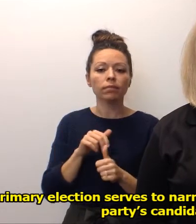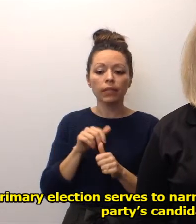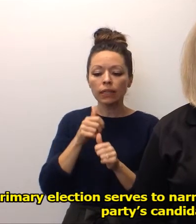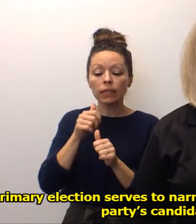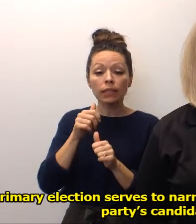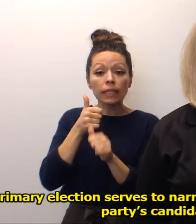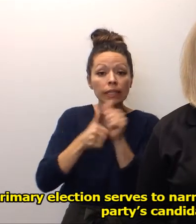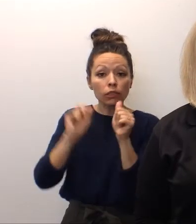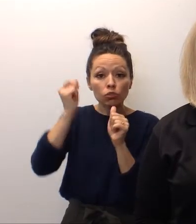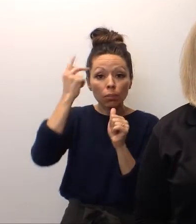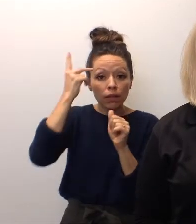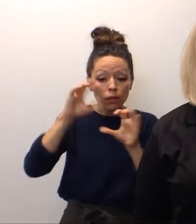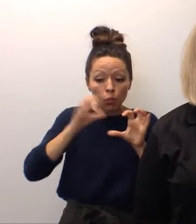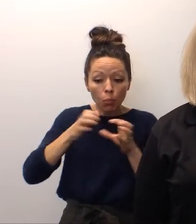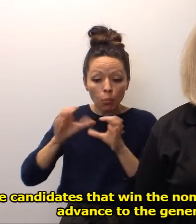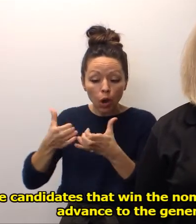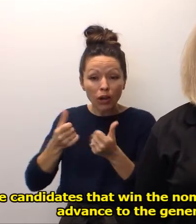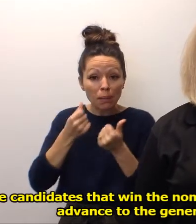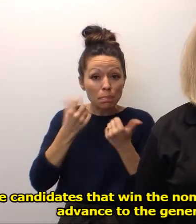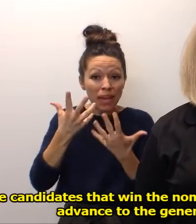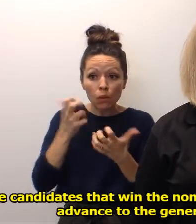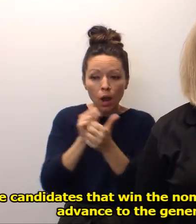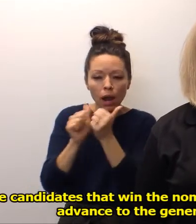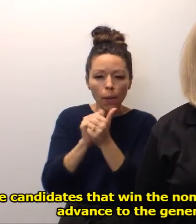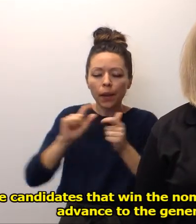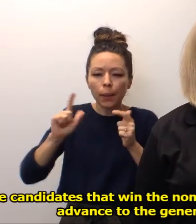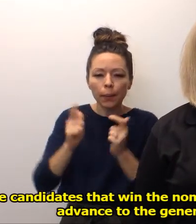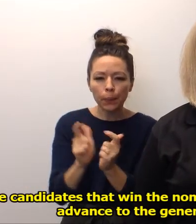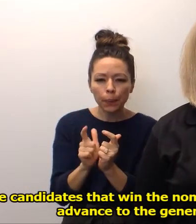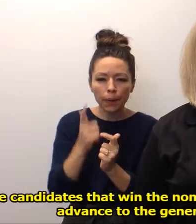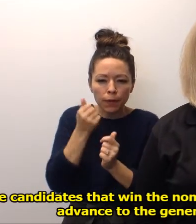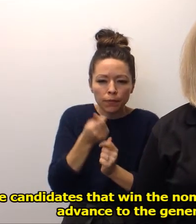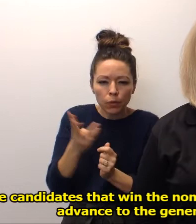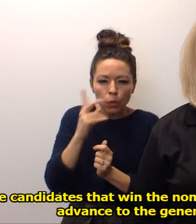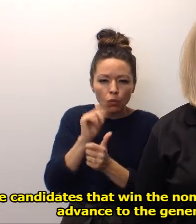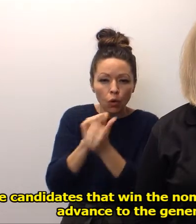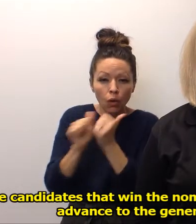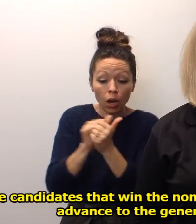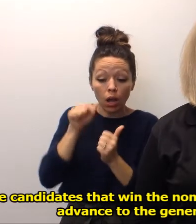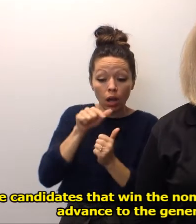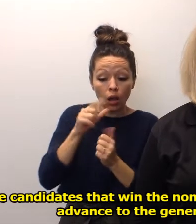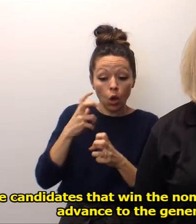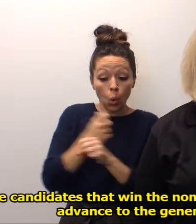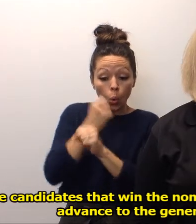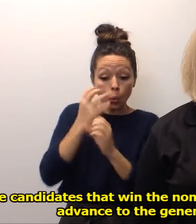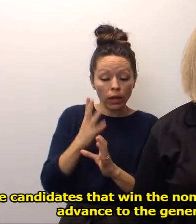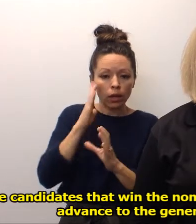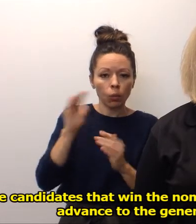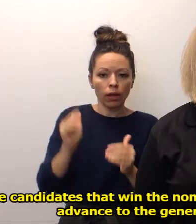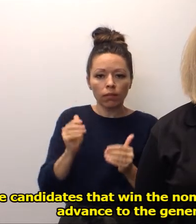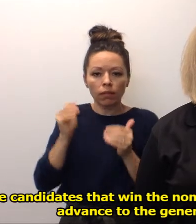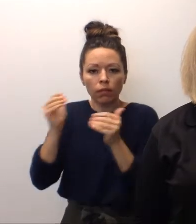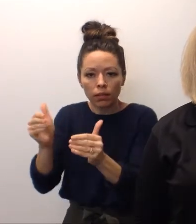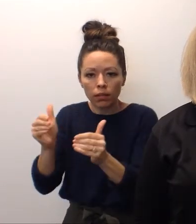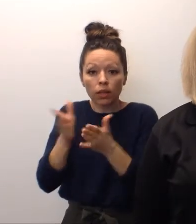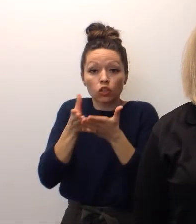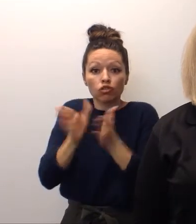party's candidates. The candidates that win the nomination in the primary advance to the general